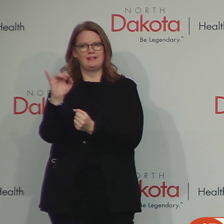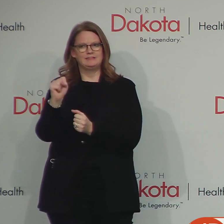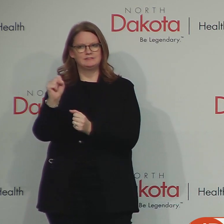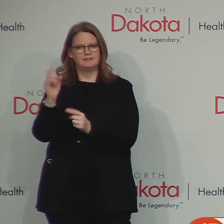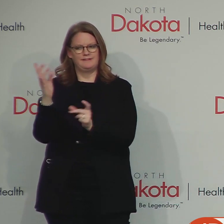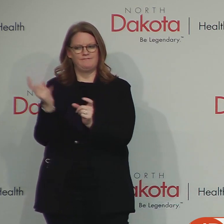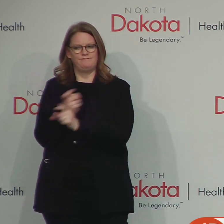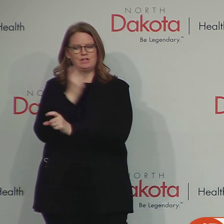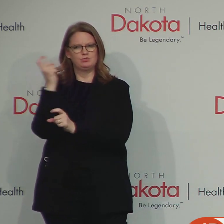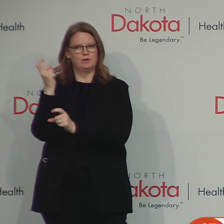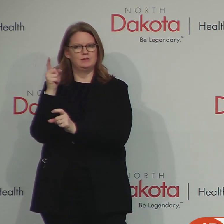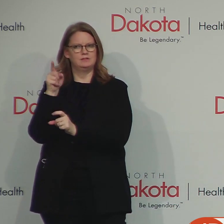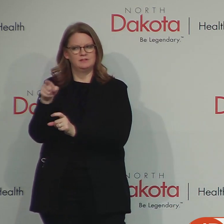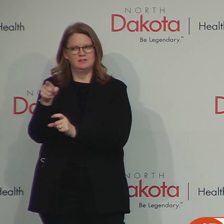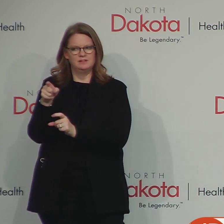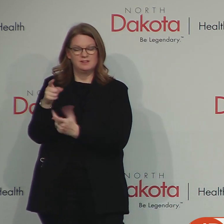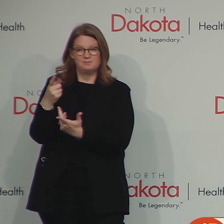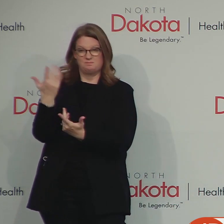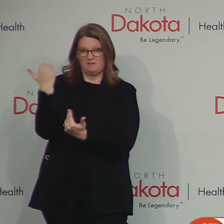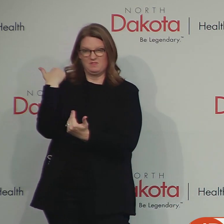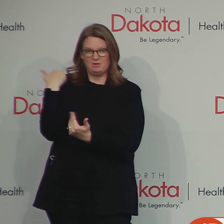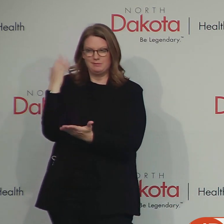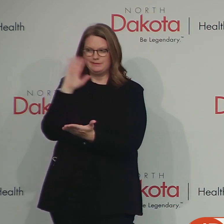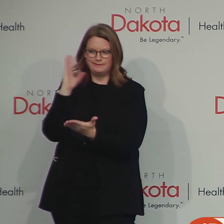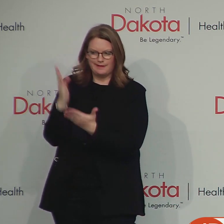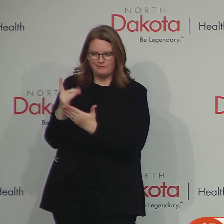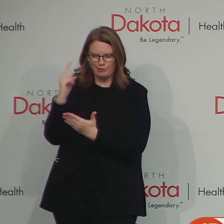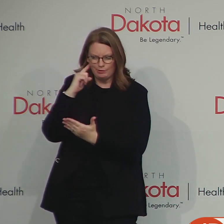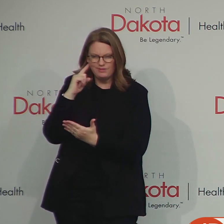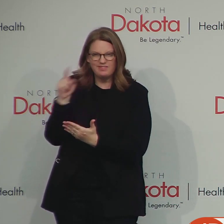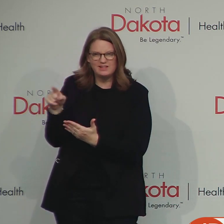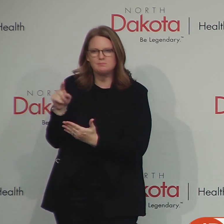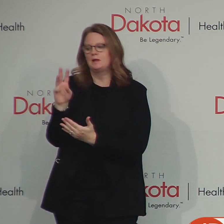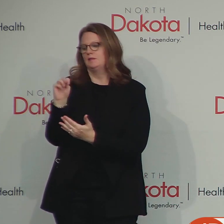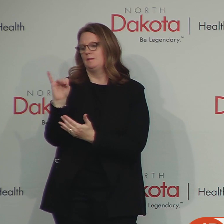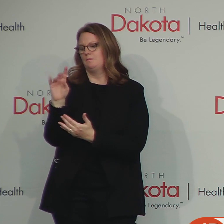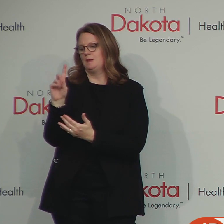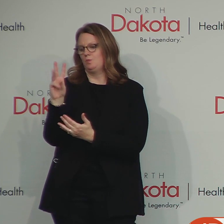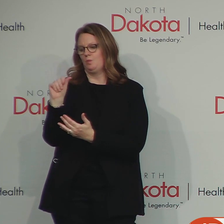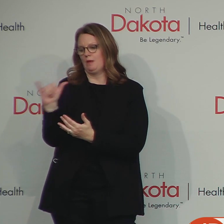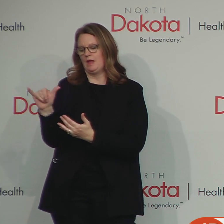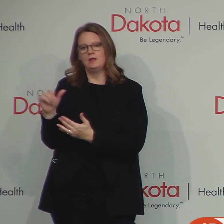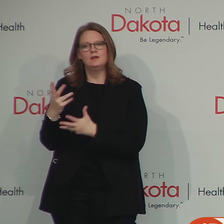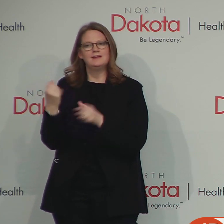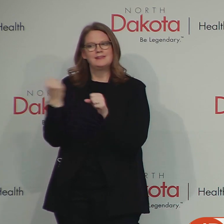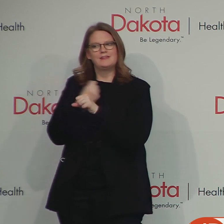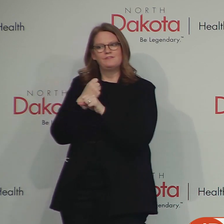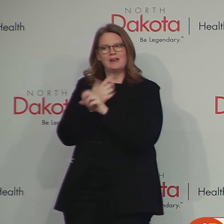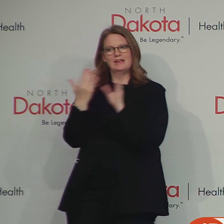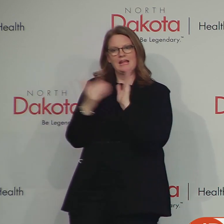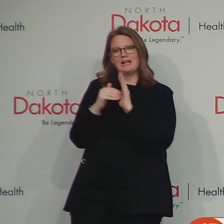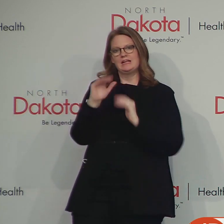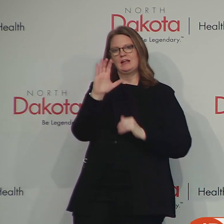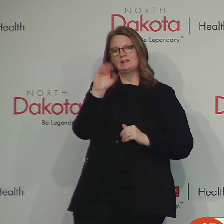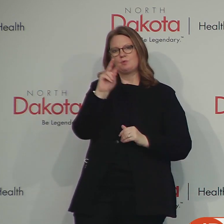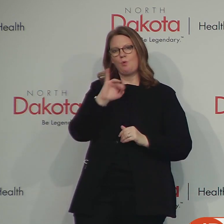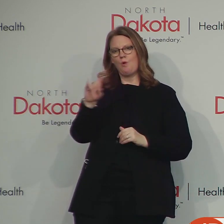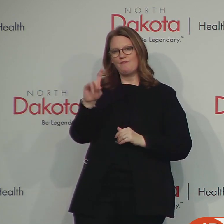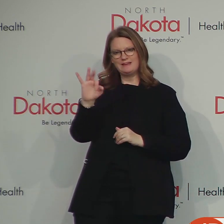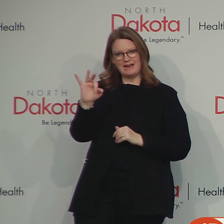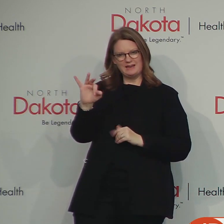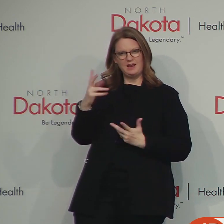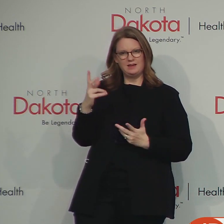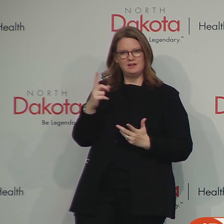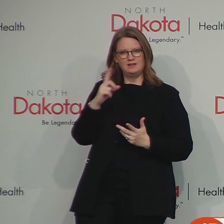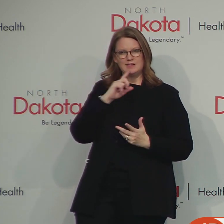victory at a previously unheard of Pacific atoll, Midway. The fight against COVID-19 has engulfed the world in a